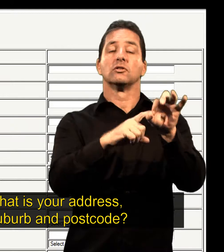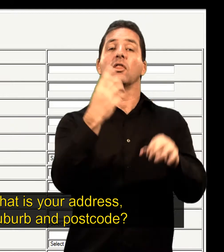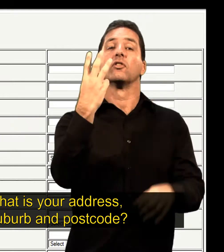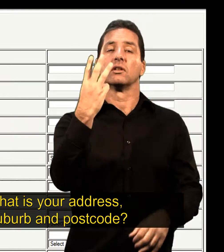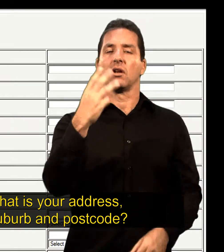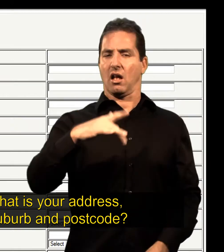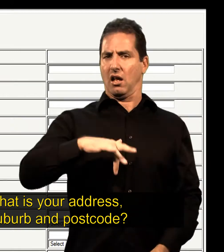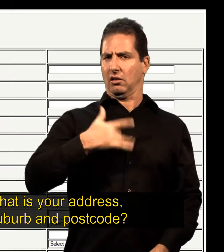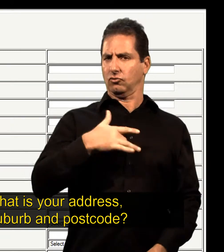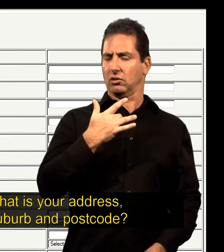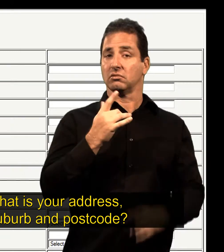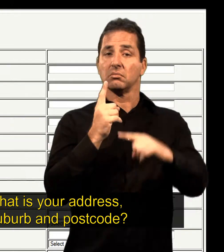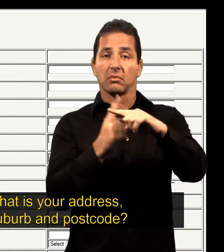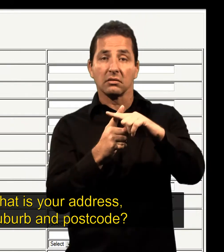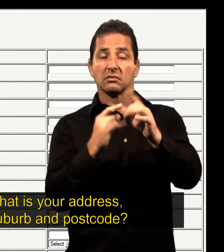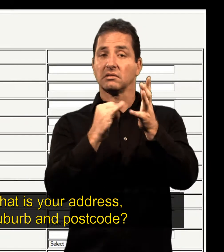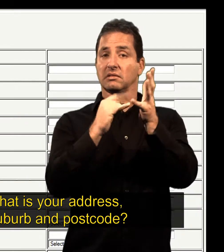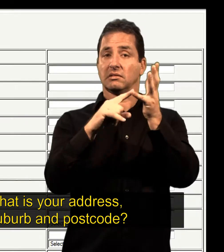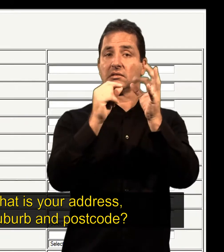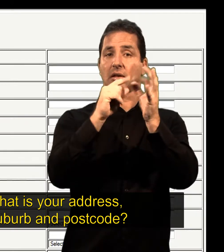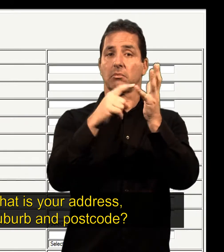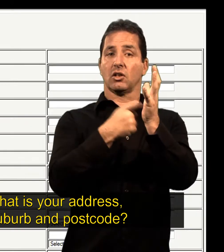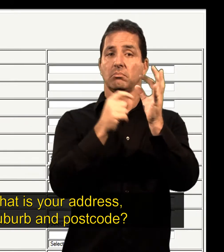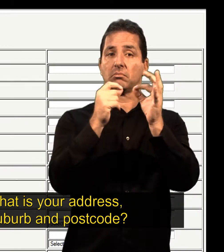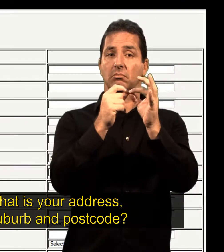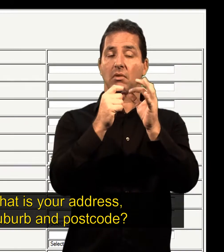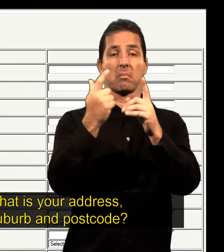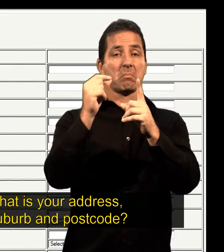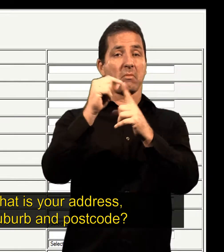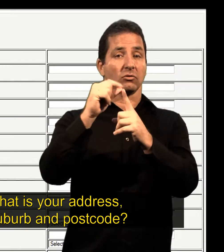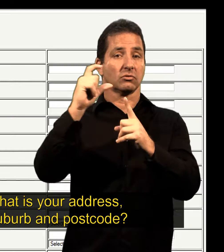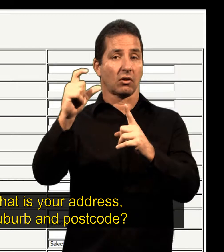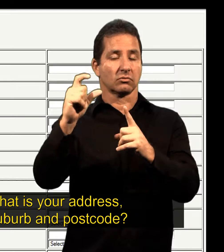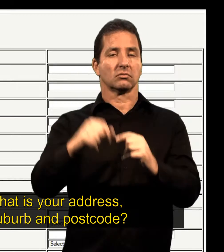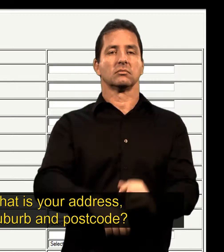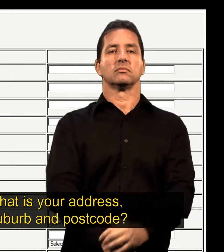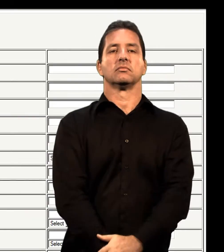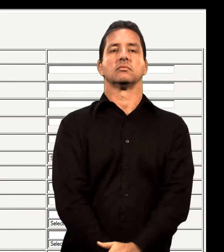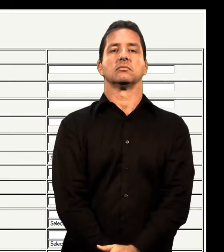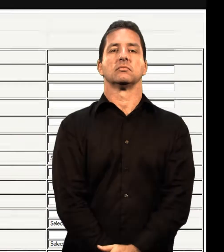Question 3. What is your address, including your suburb and postcode?